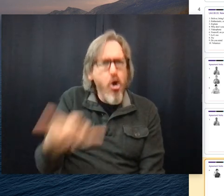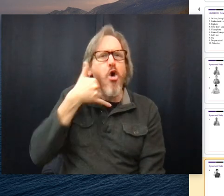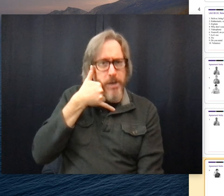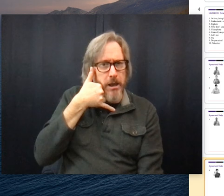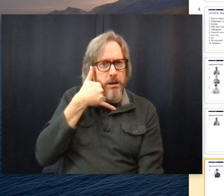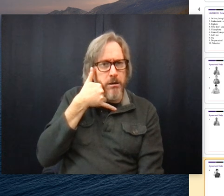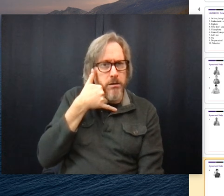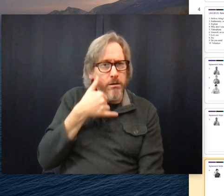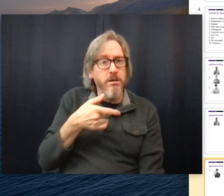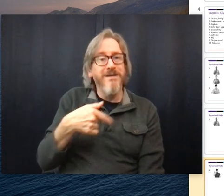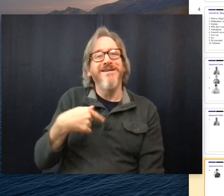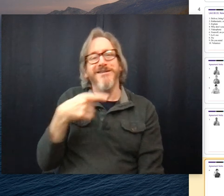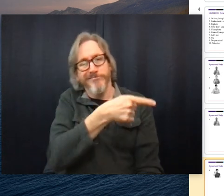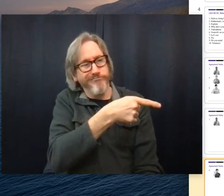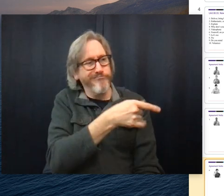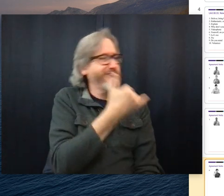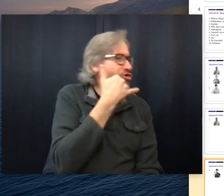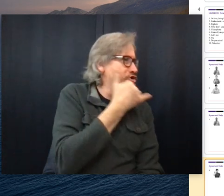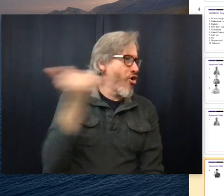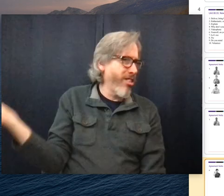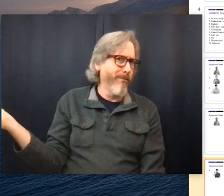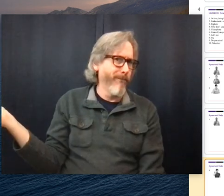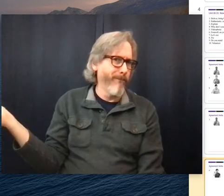You call me.